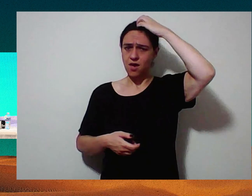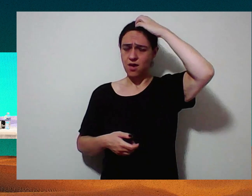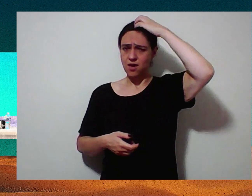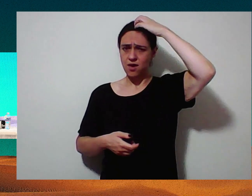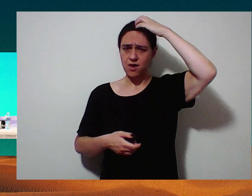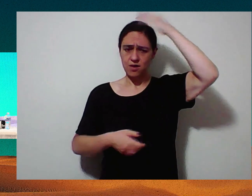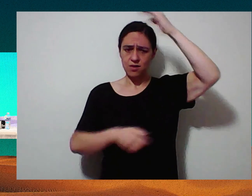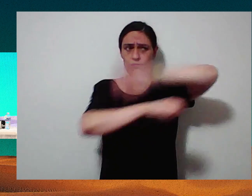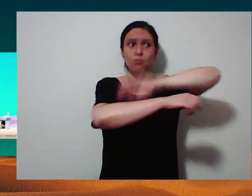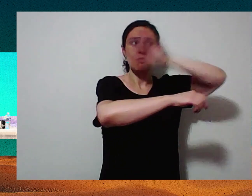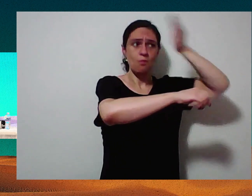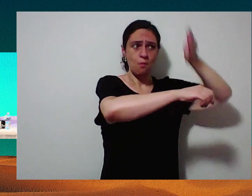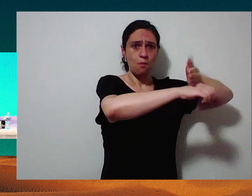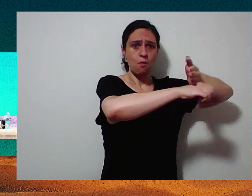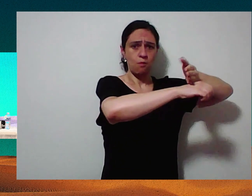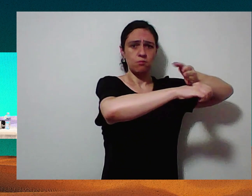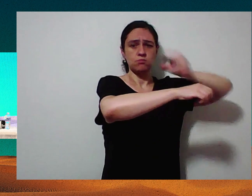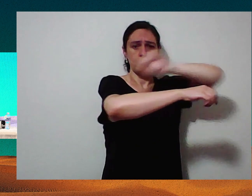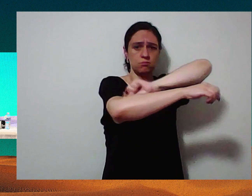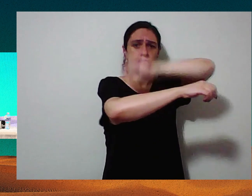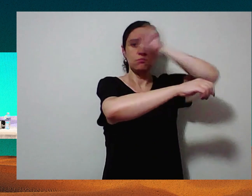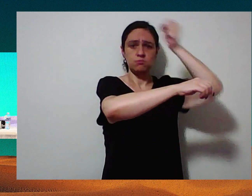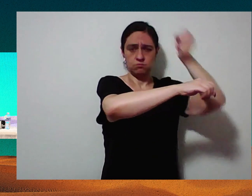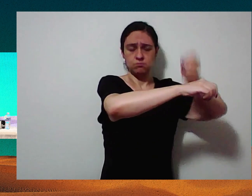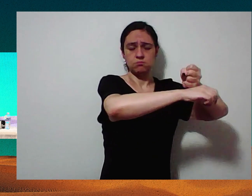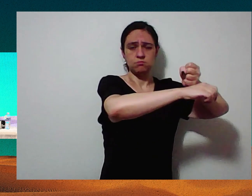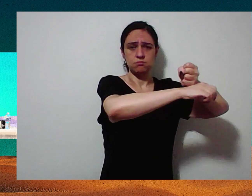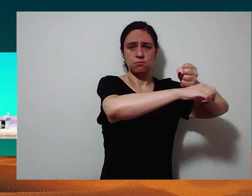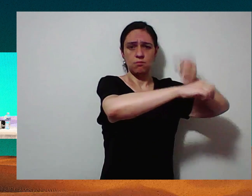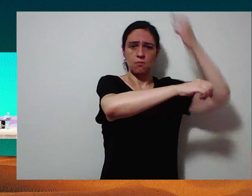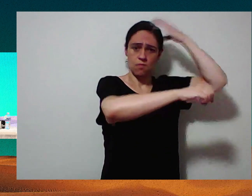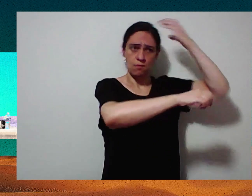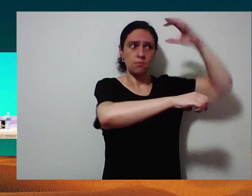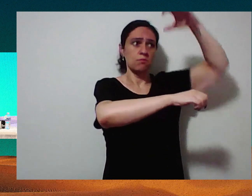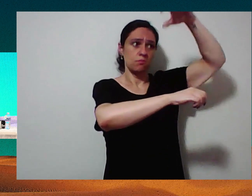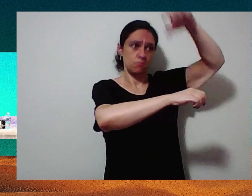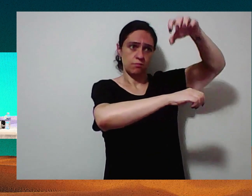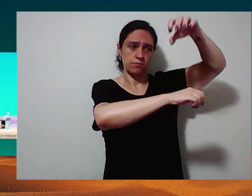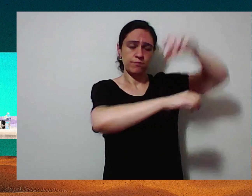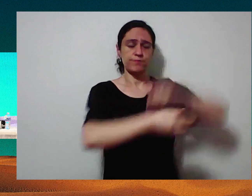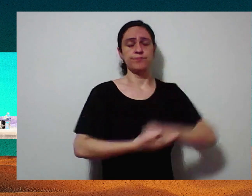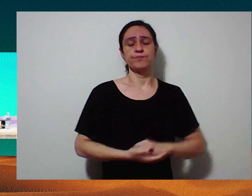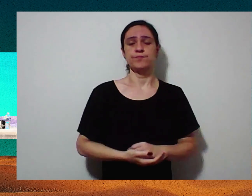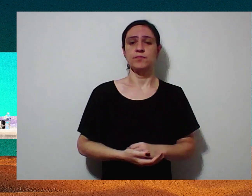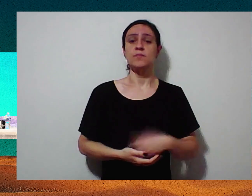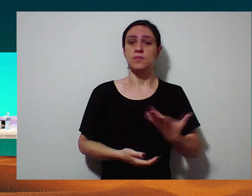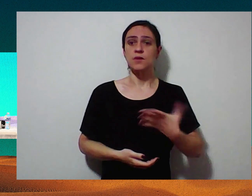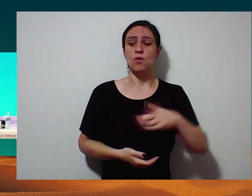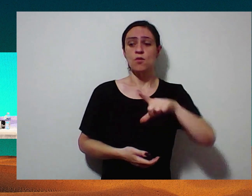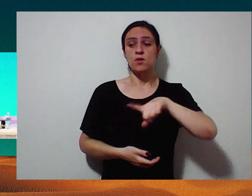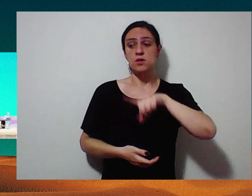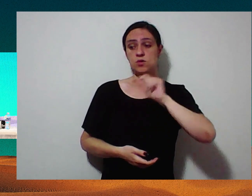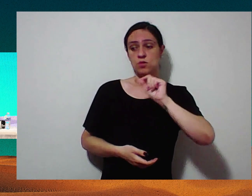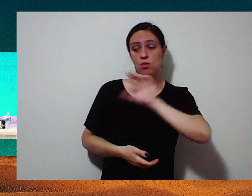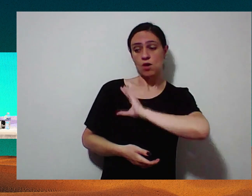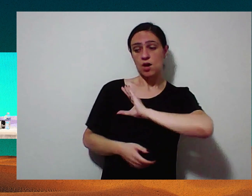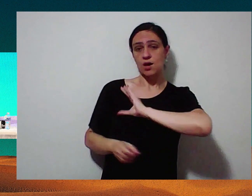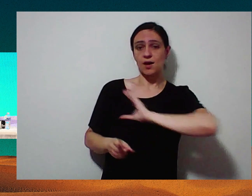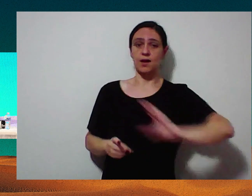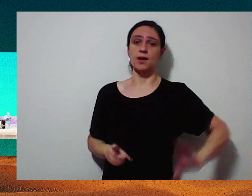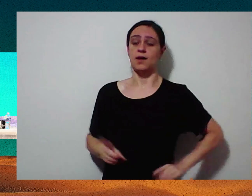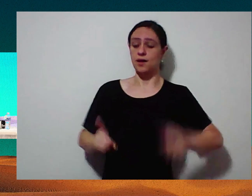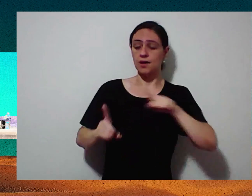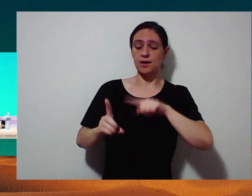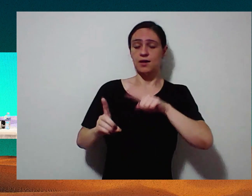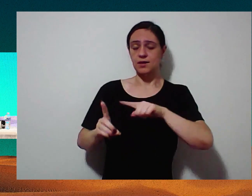set my king on my holy hill of Zion. Eu escolhi Cristo para ser o rei. I